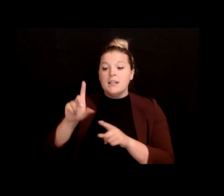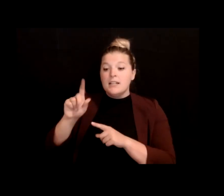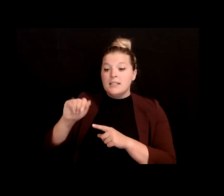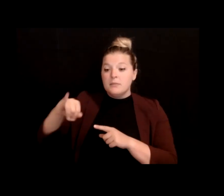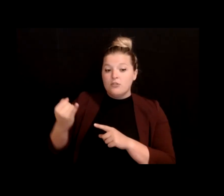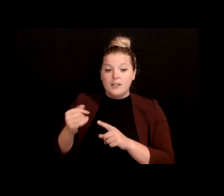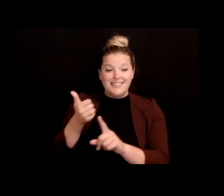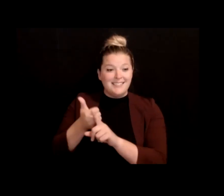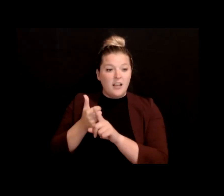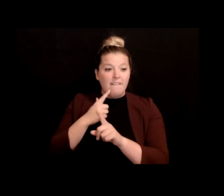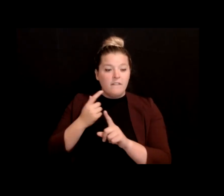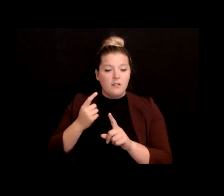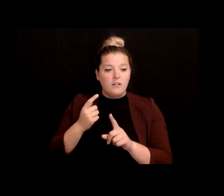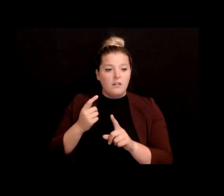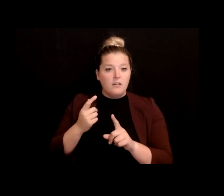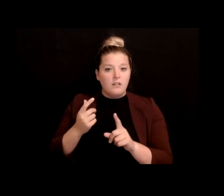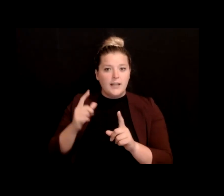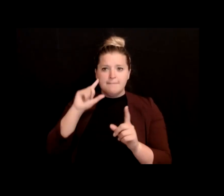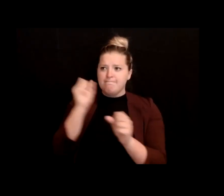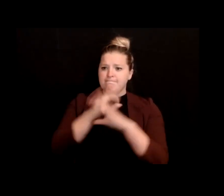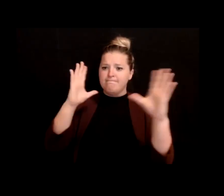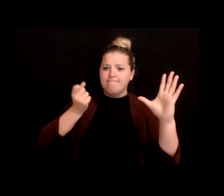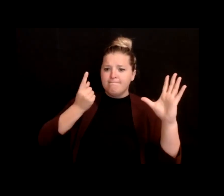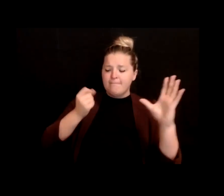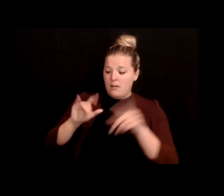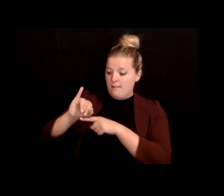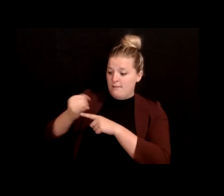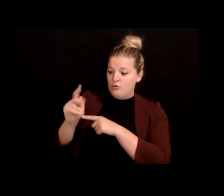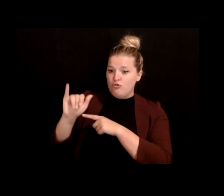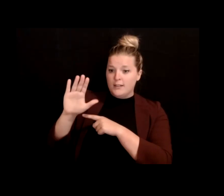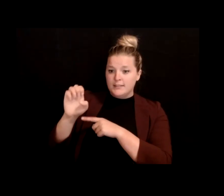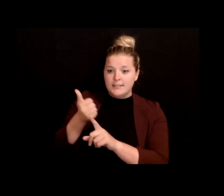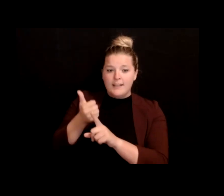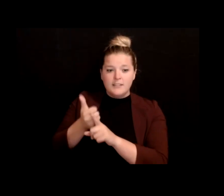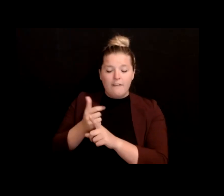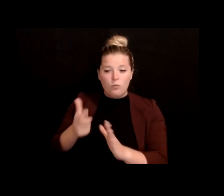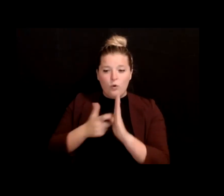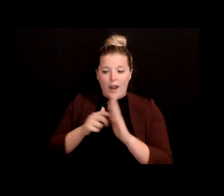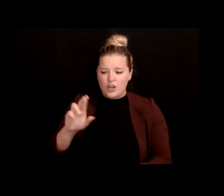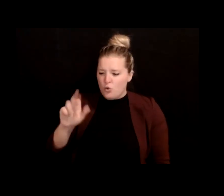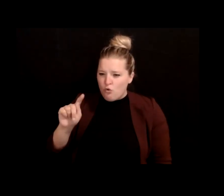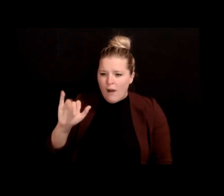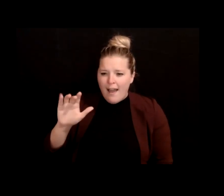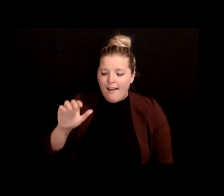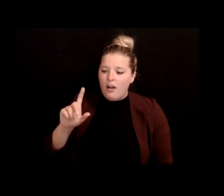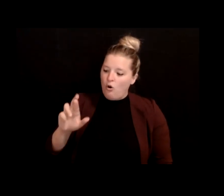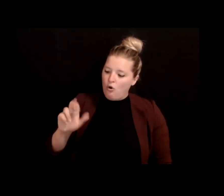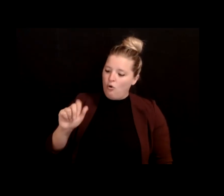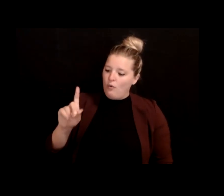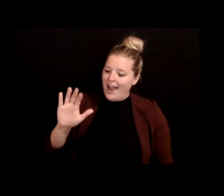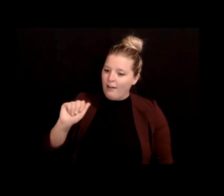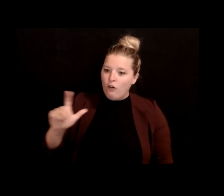justice is an understanding that justice itself requires radical and active love.